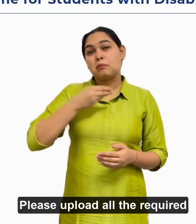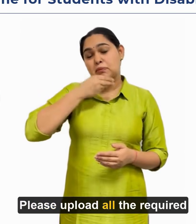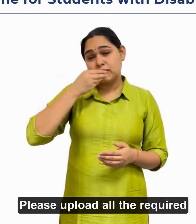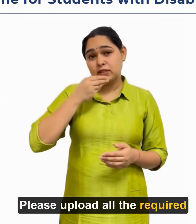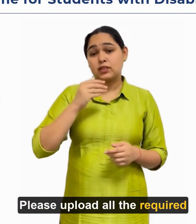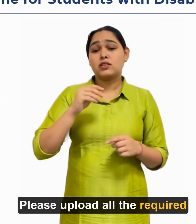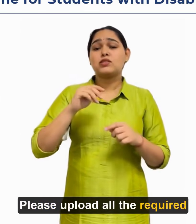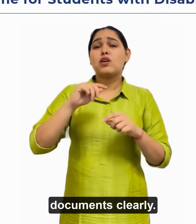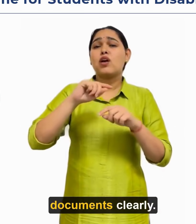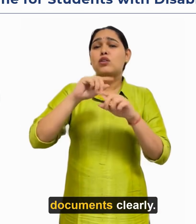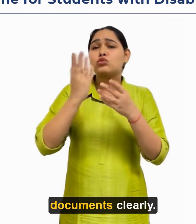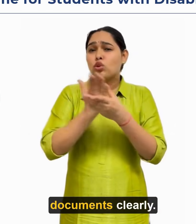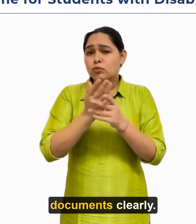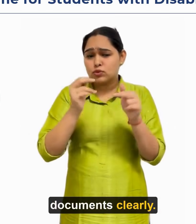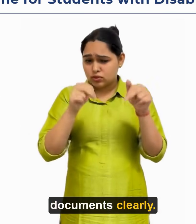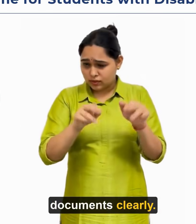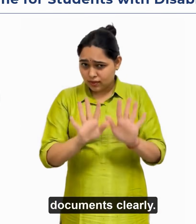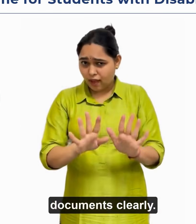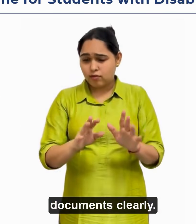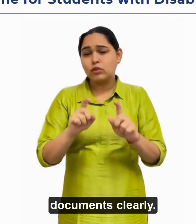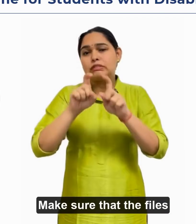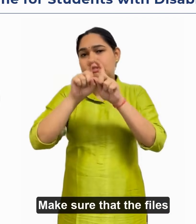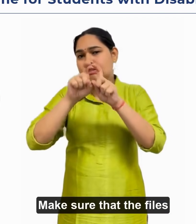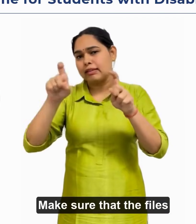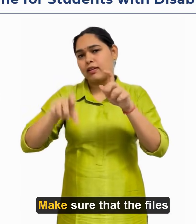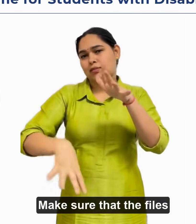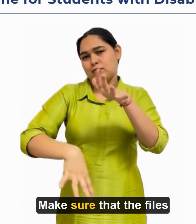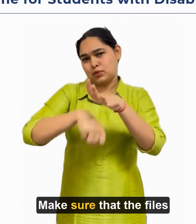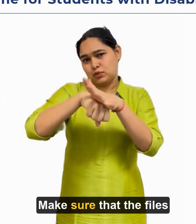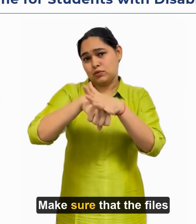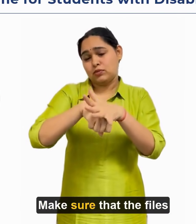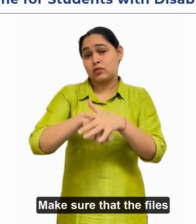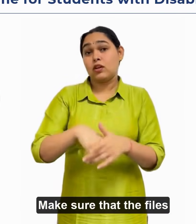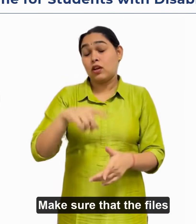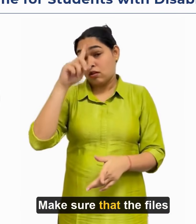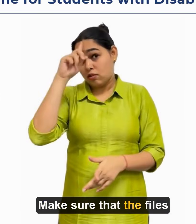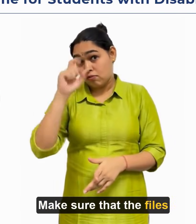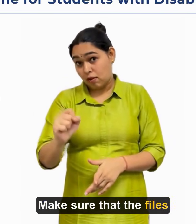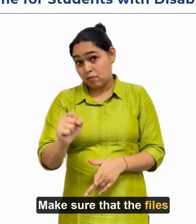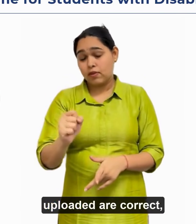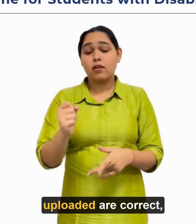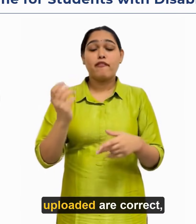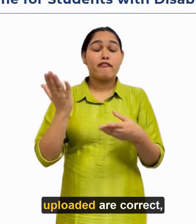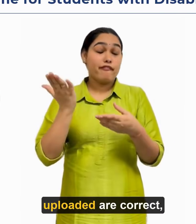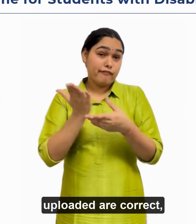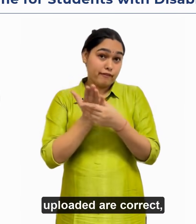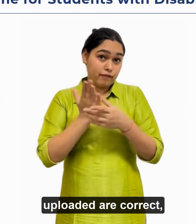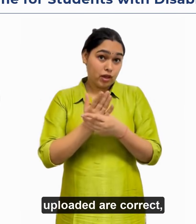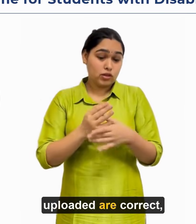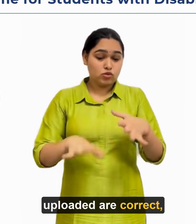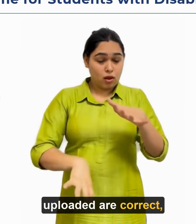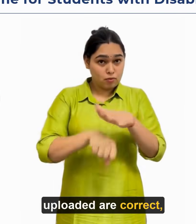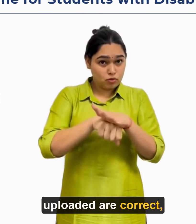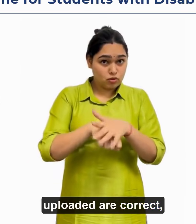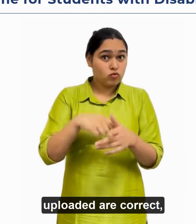all the required documents clearly. Make sure that the file uploaded are correct,